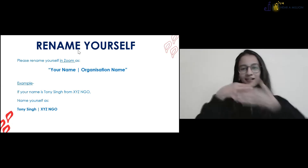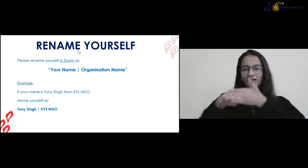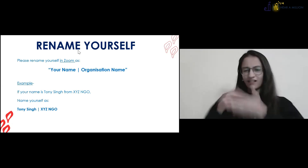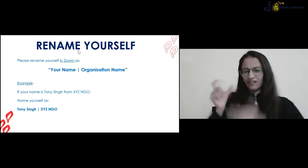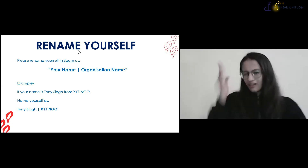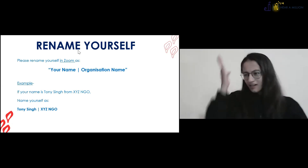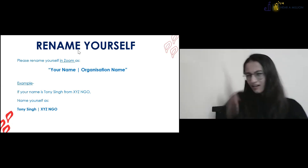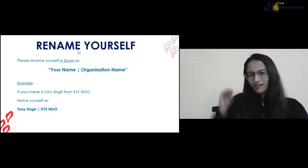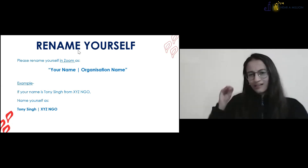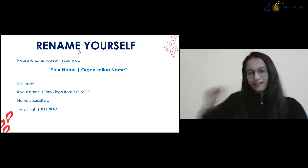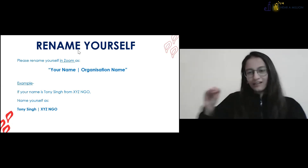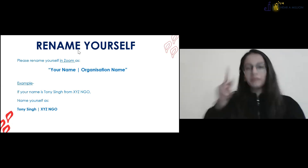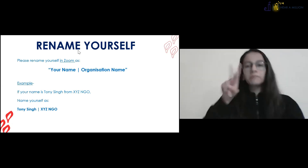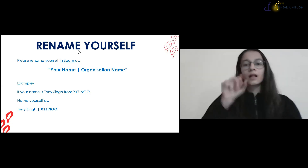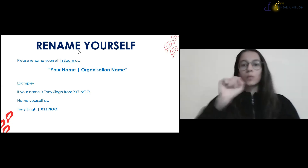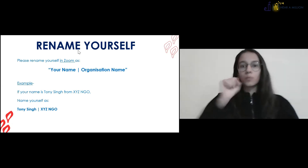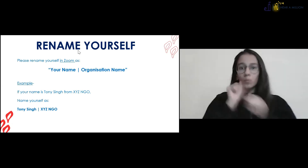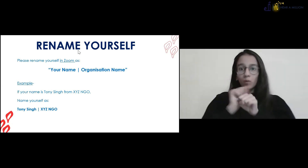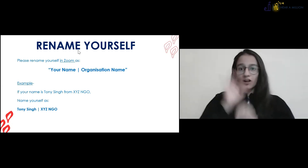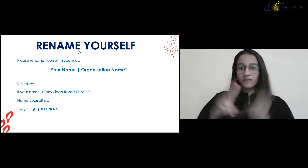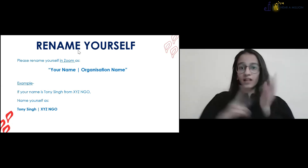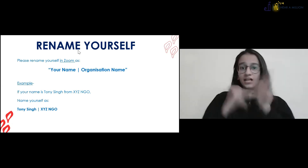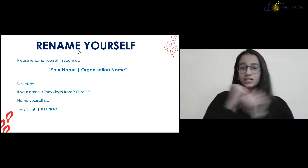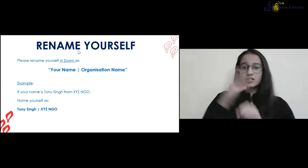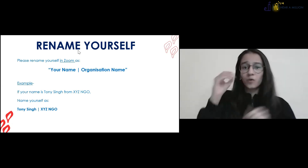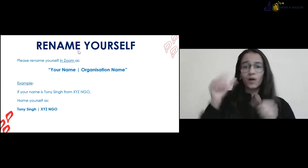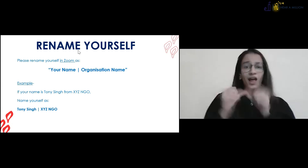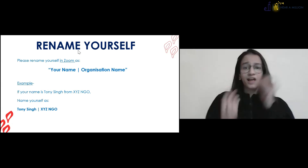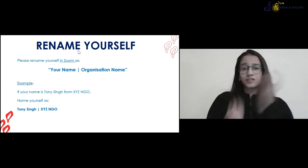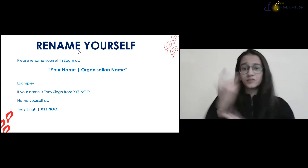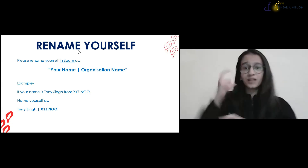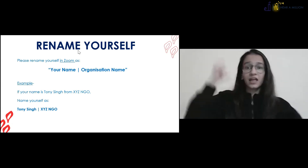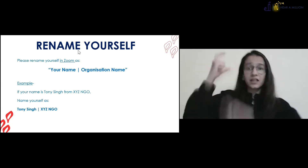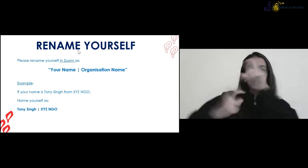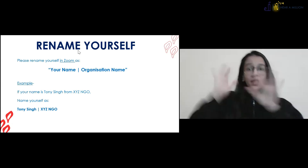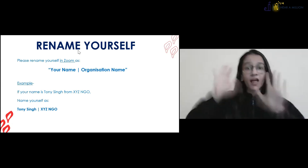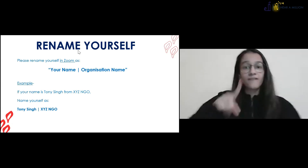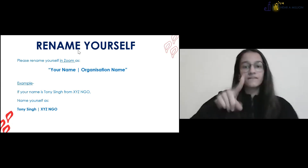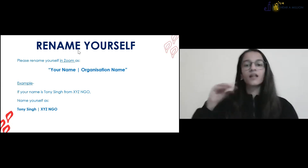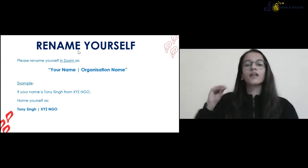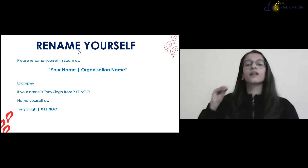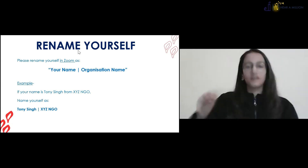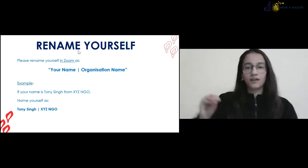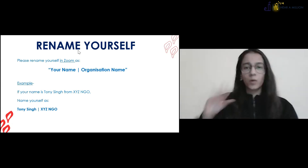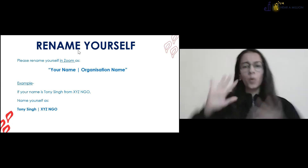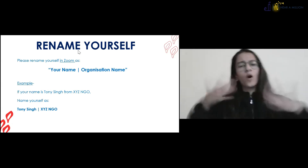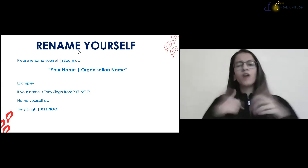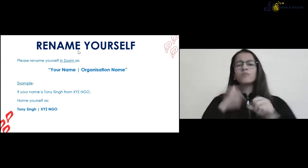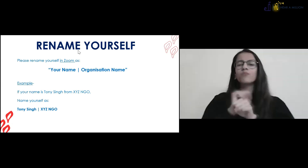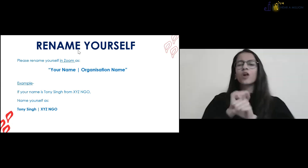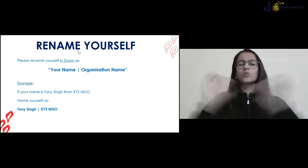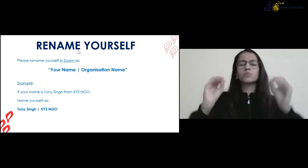So I'll be sharing an example once again. So you have to put your name / your organization name. If you're working with